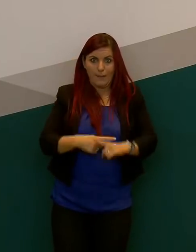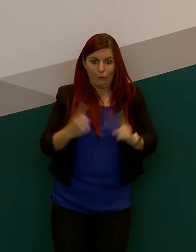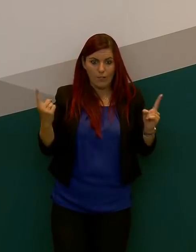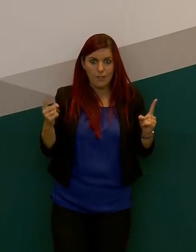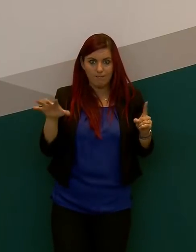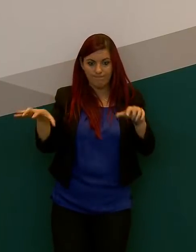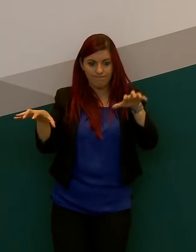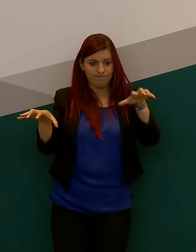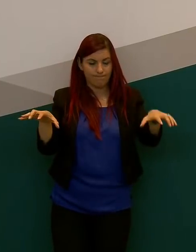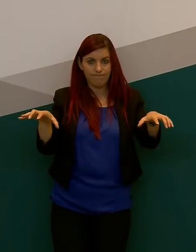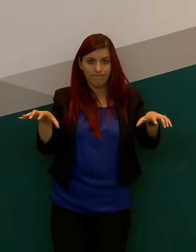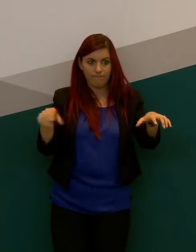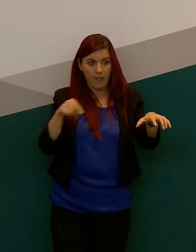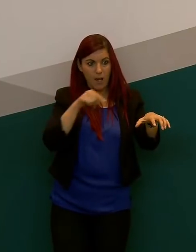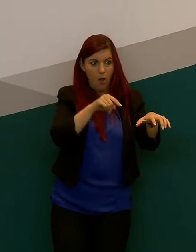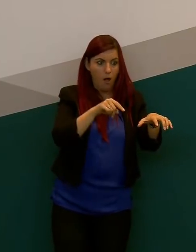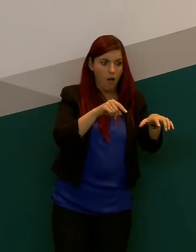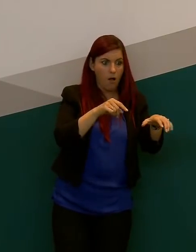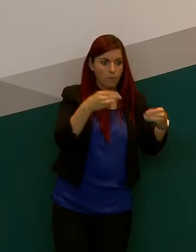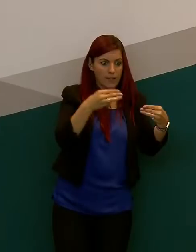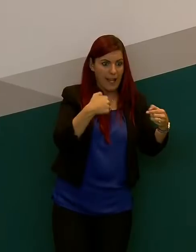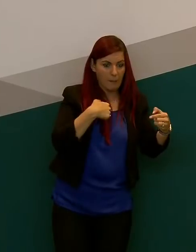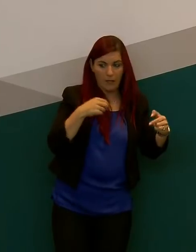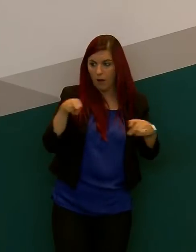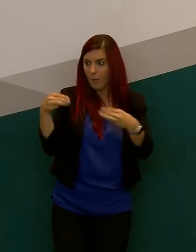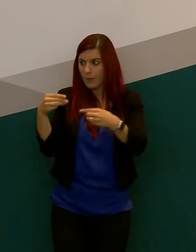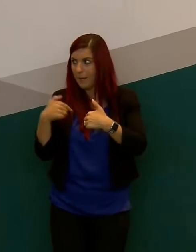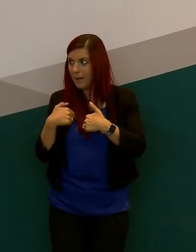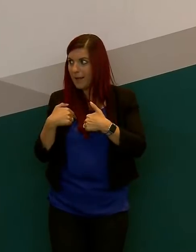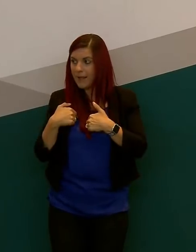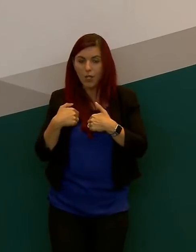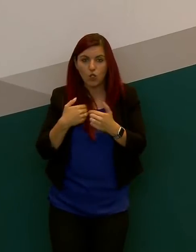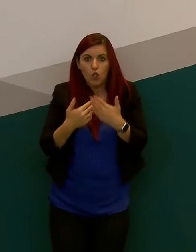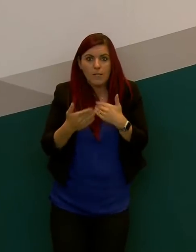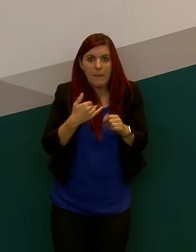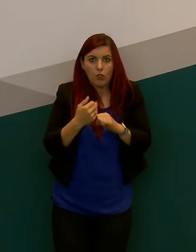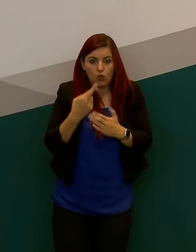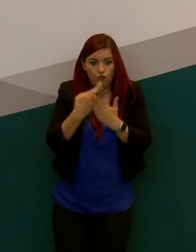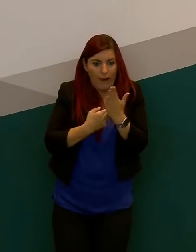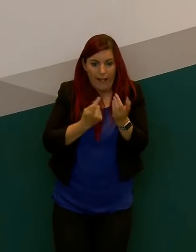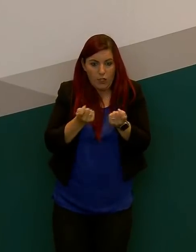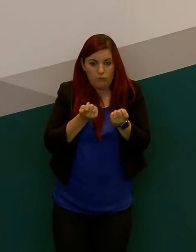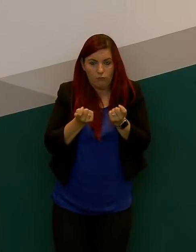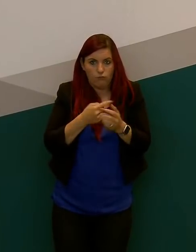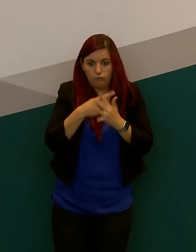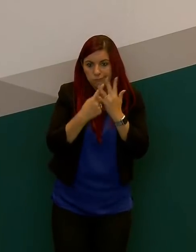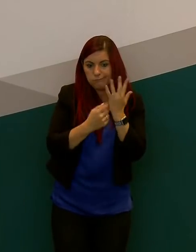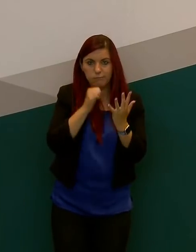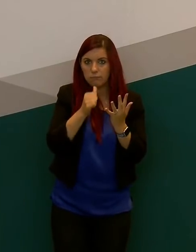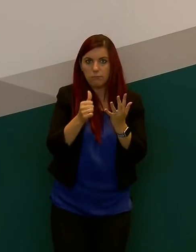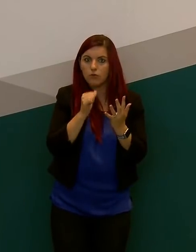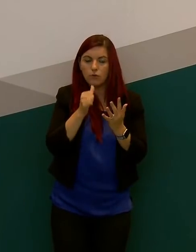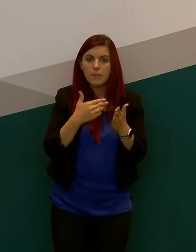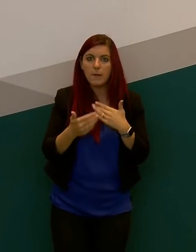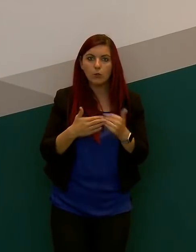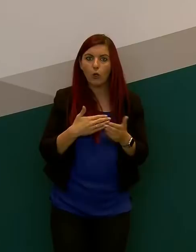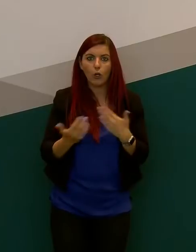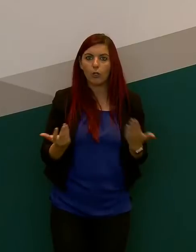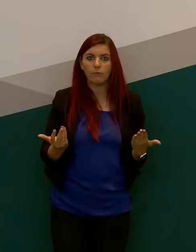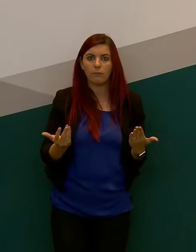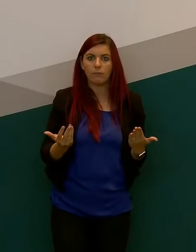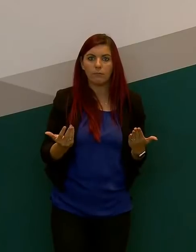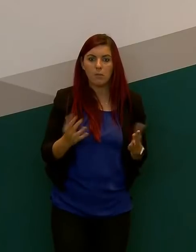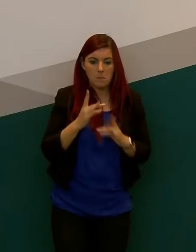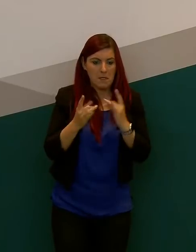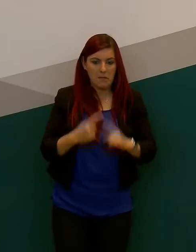staff who provide their services, then no amount of regulation is going to make up for that. So regulation and the actions of the example you've given,